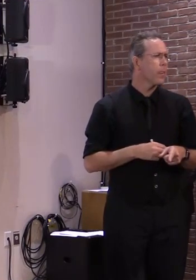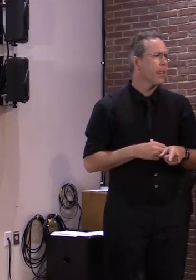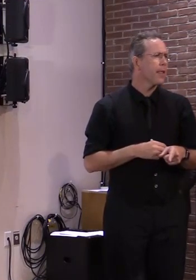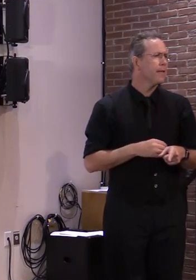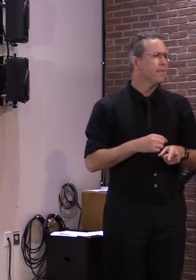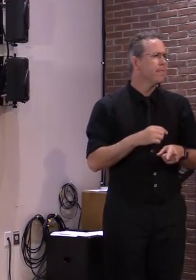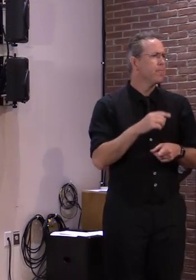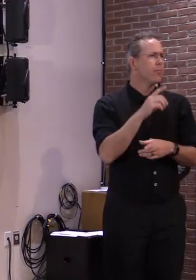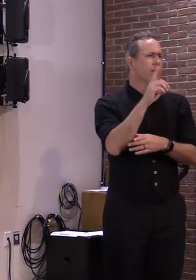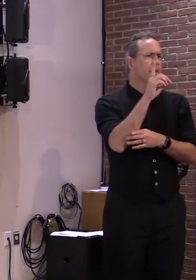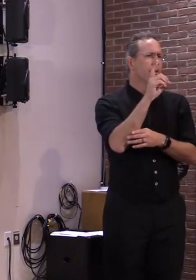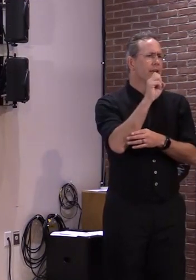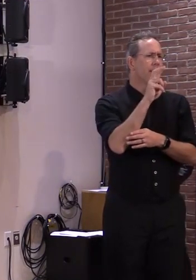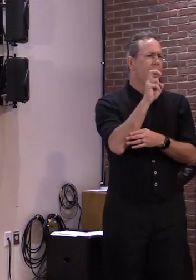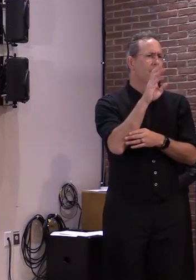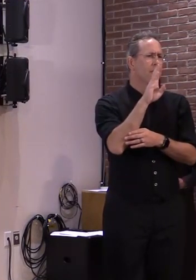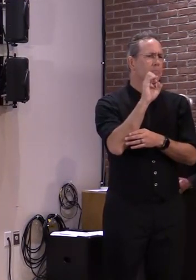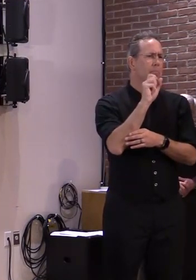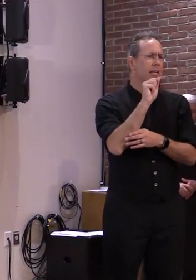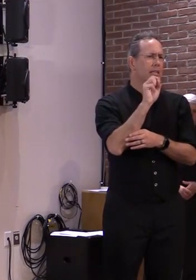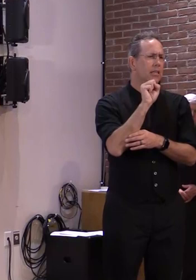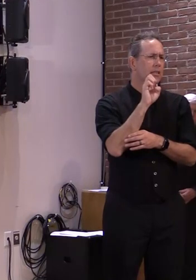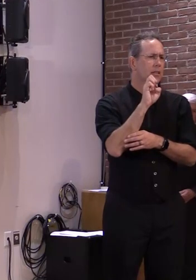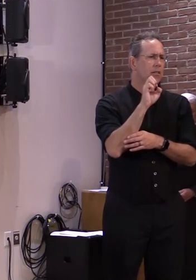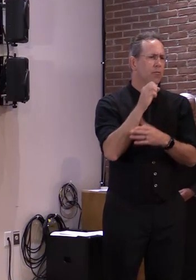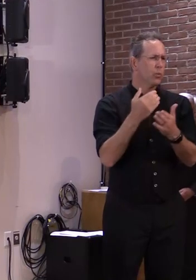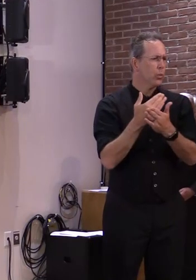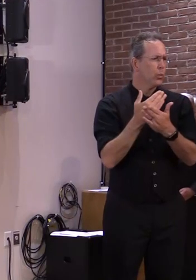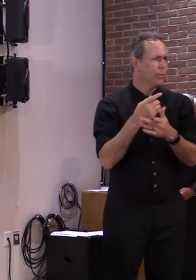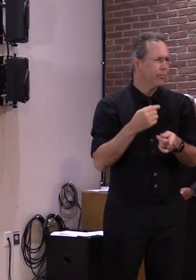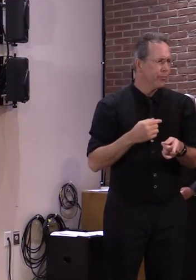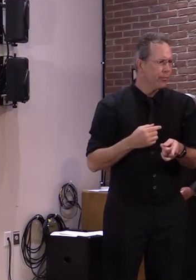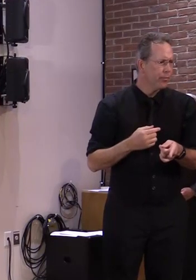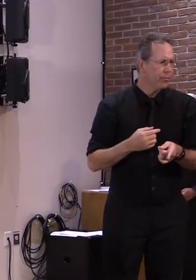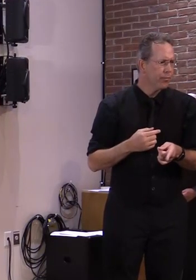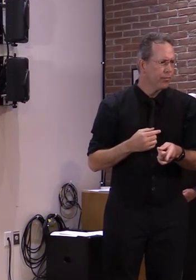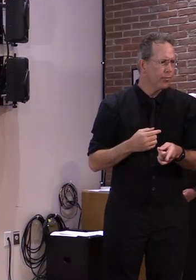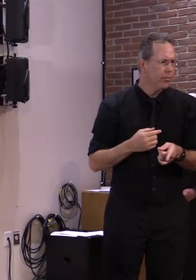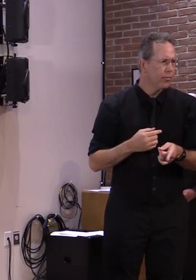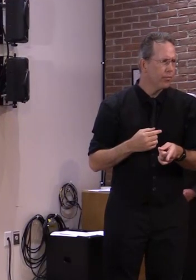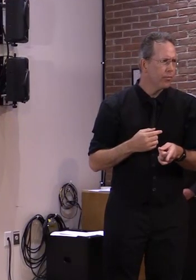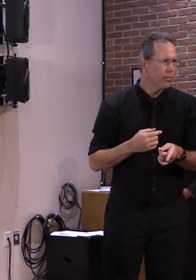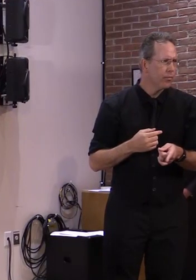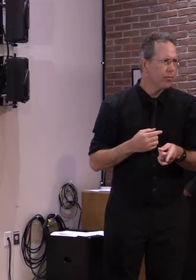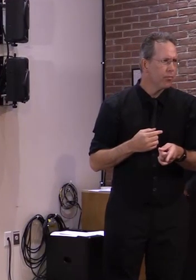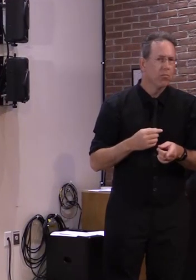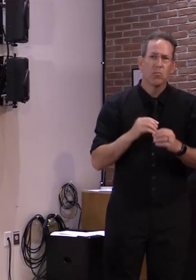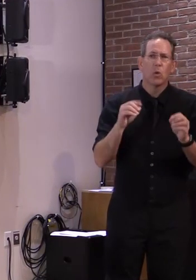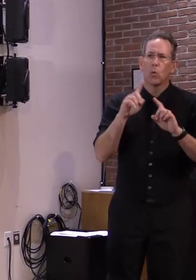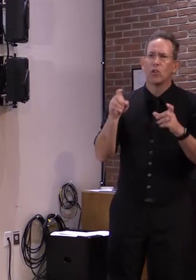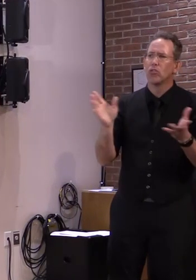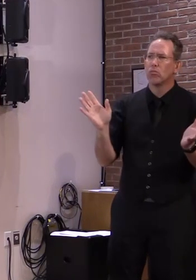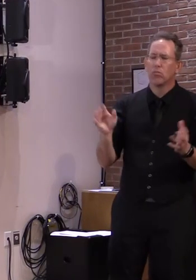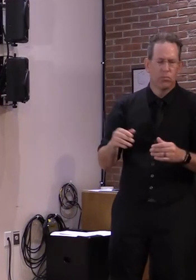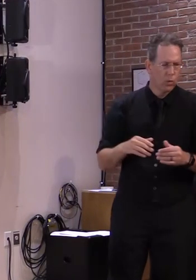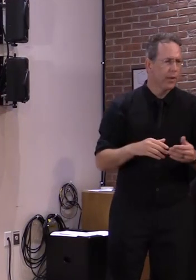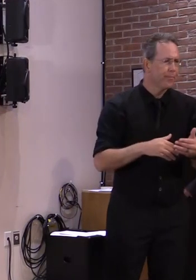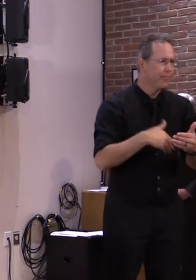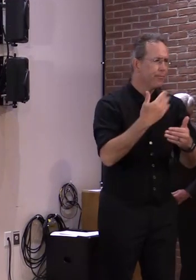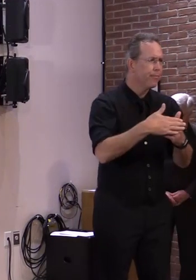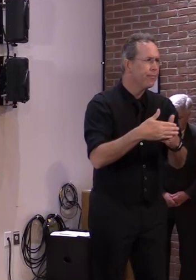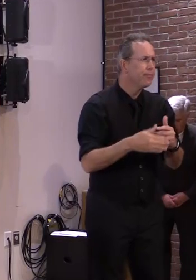All right, we'll try Devin Bates. My question actually asked earlier, so I'm off that too. Thank you. And Michael Doherty, Vermont